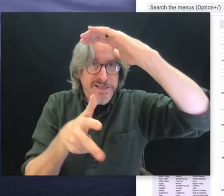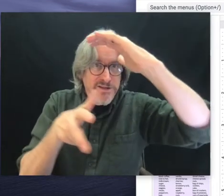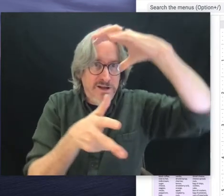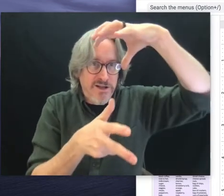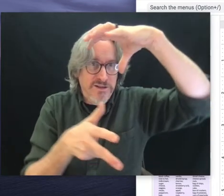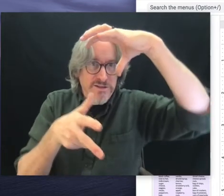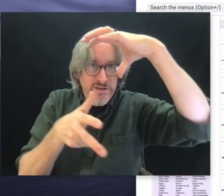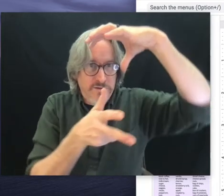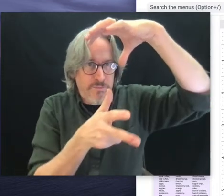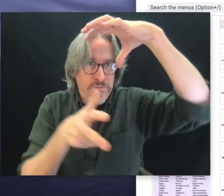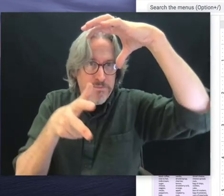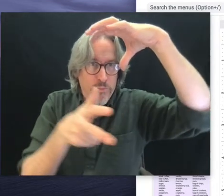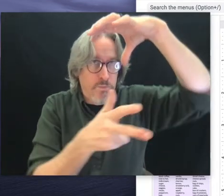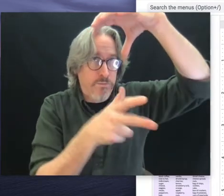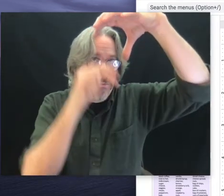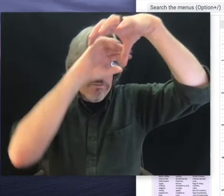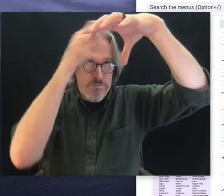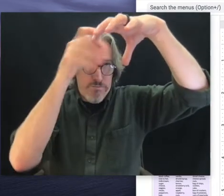It's like the little